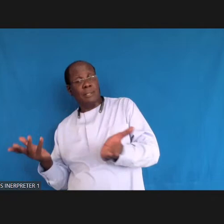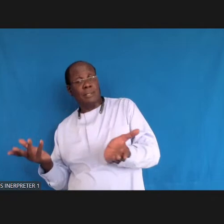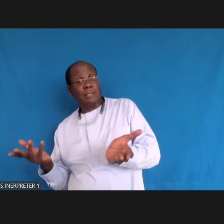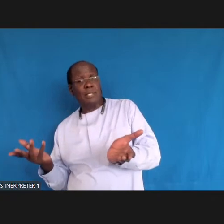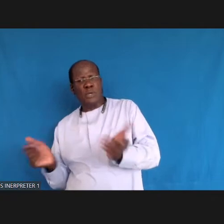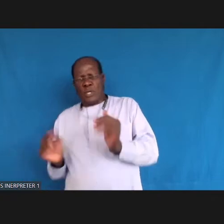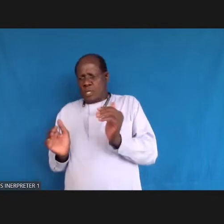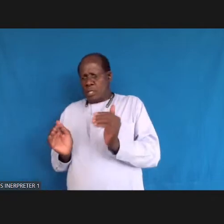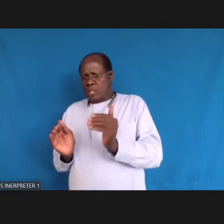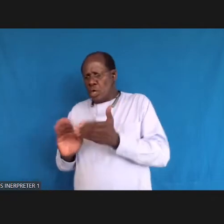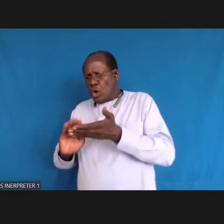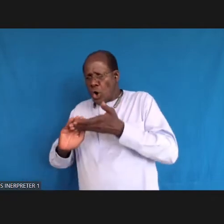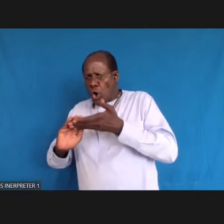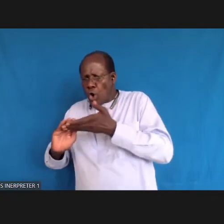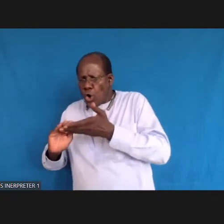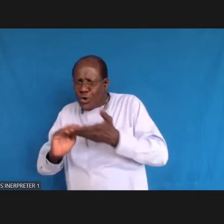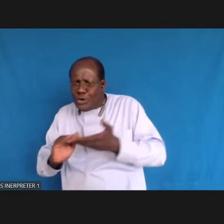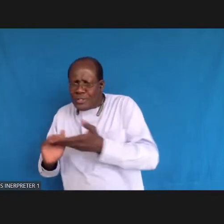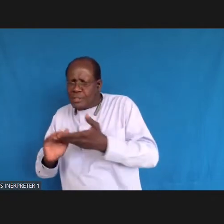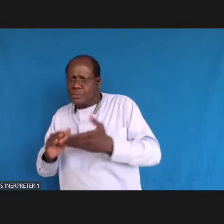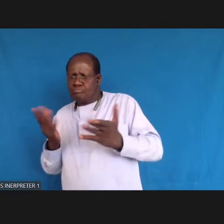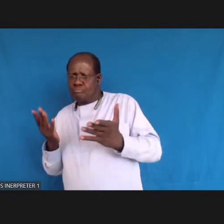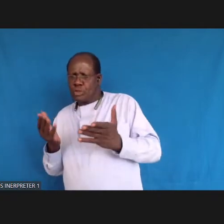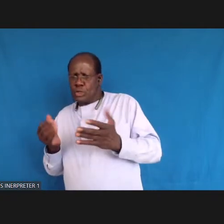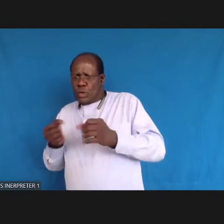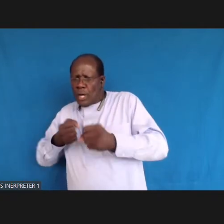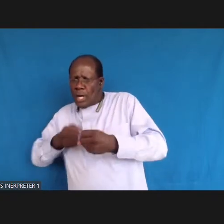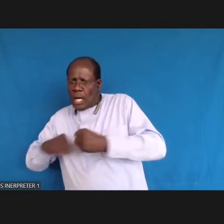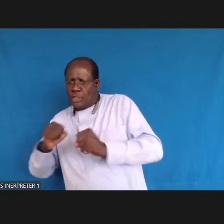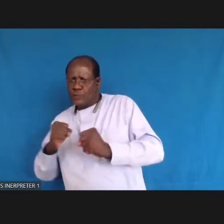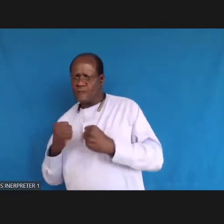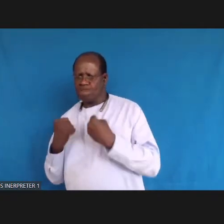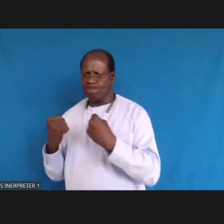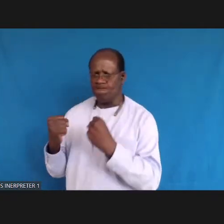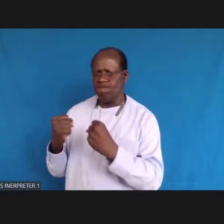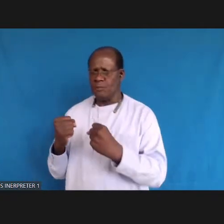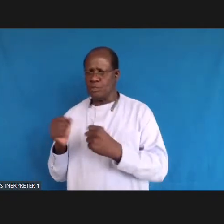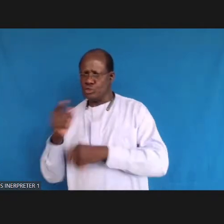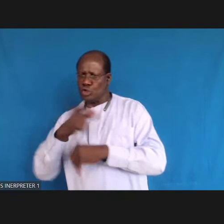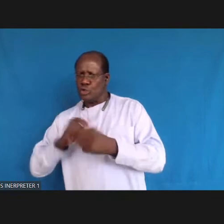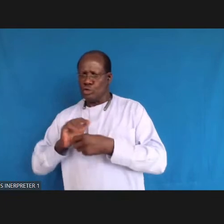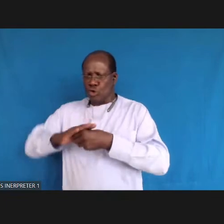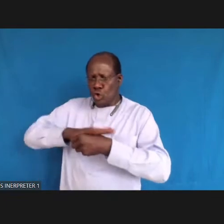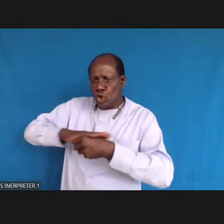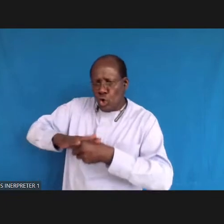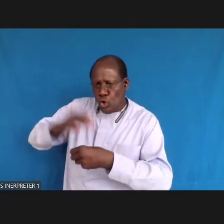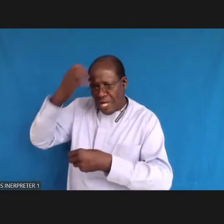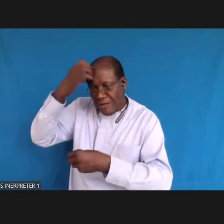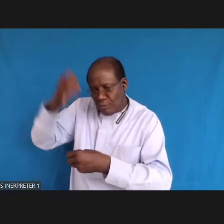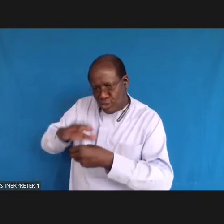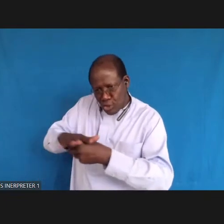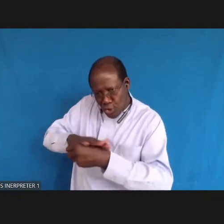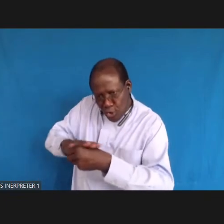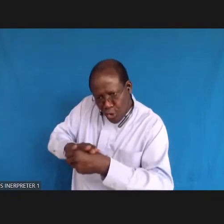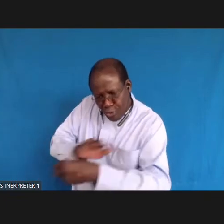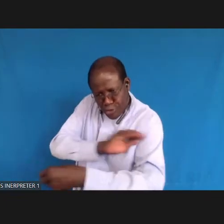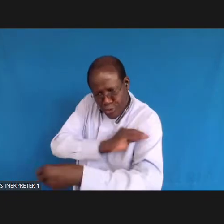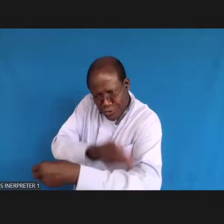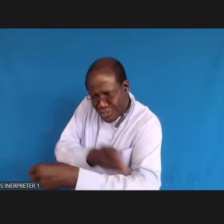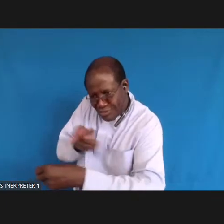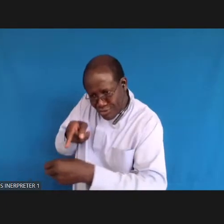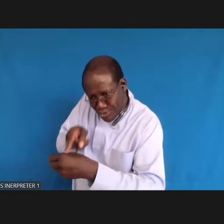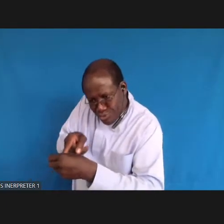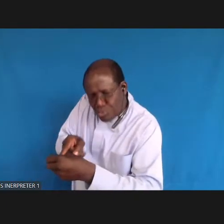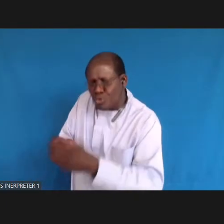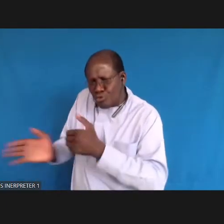organization, what are those concrete actions you are taking to help those local government, local authority to mainstream human rights with